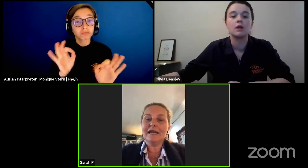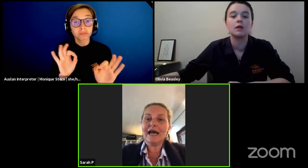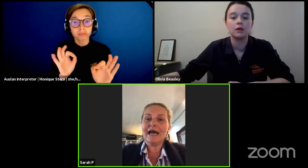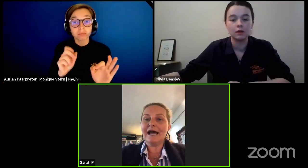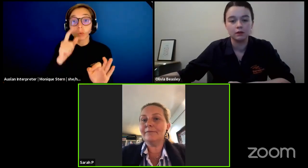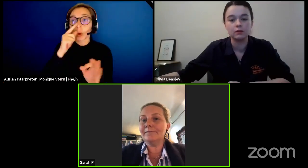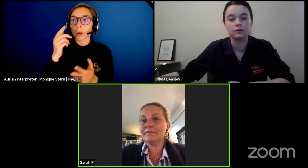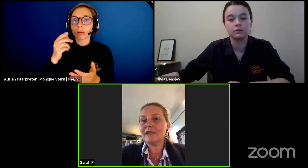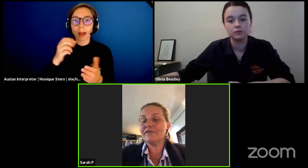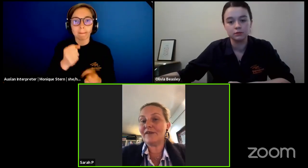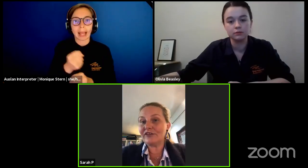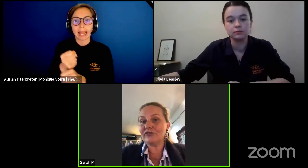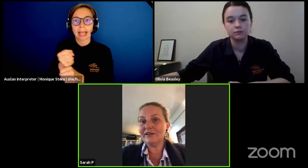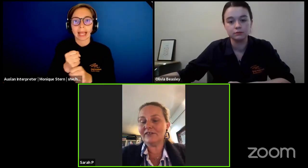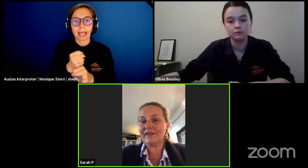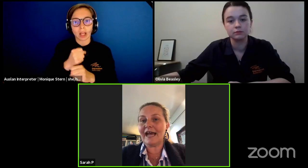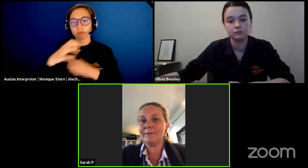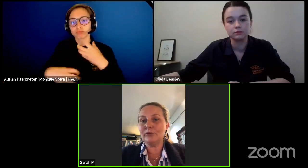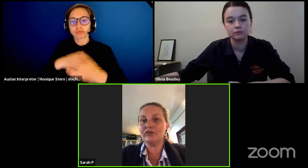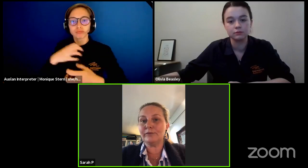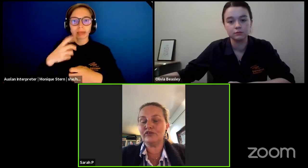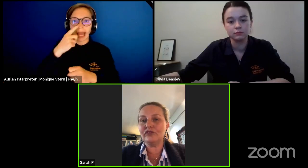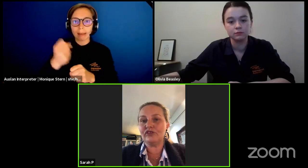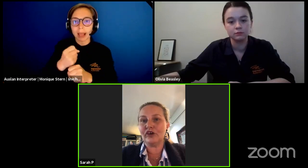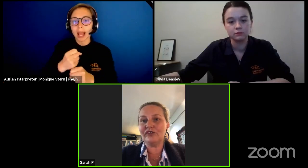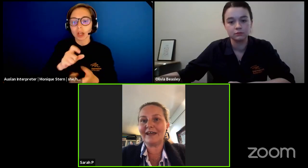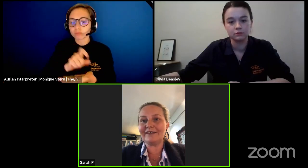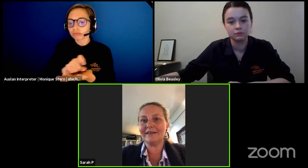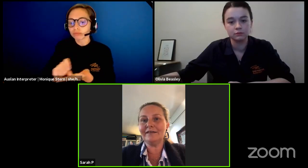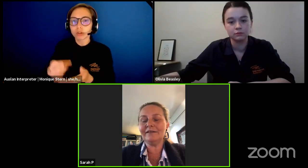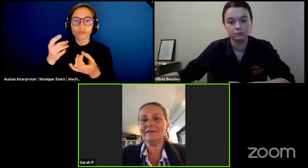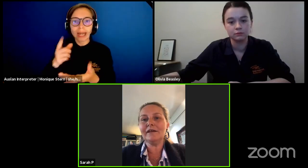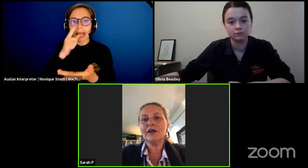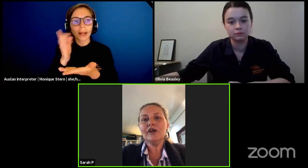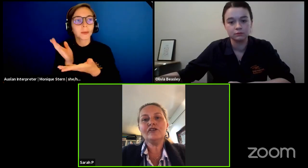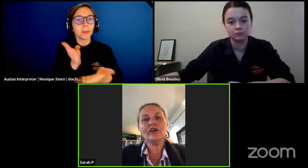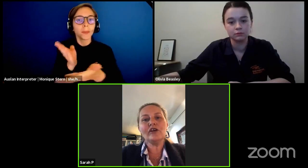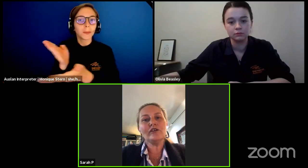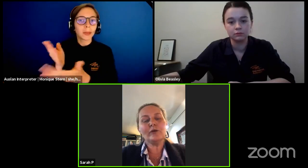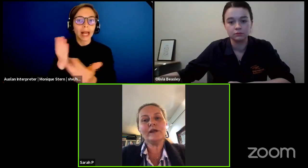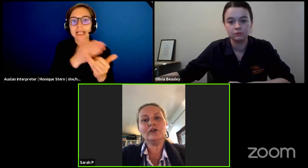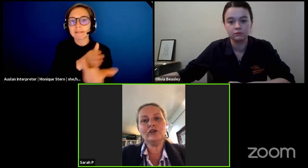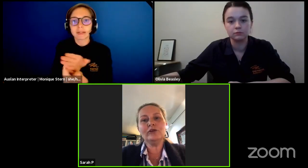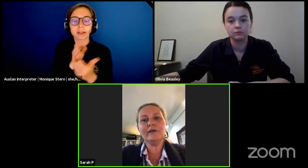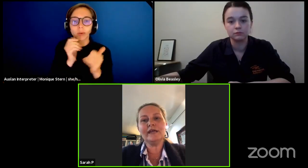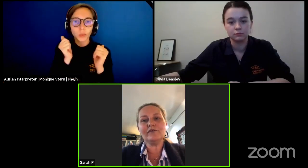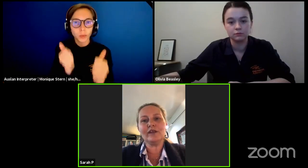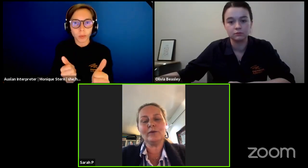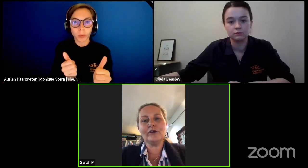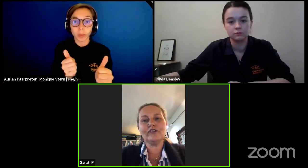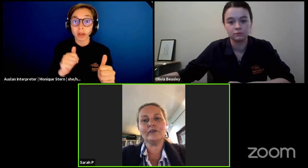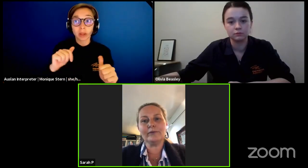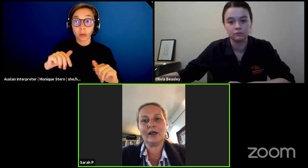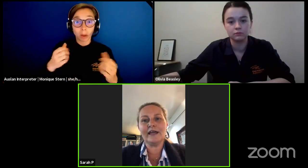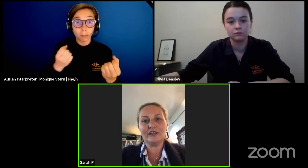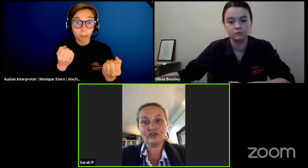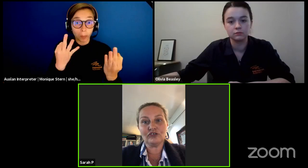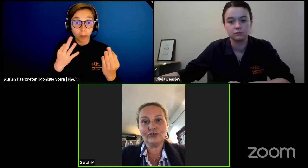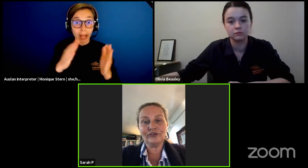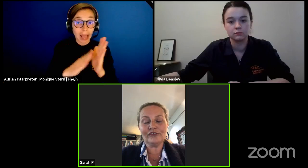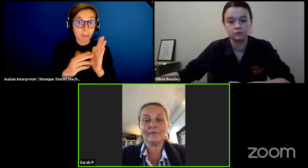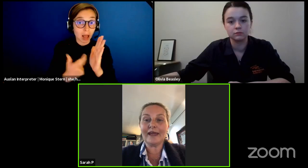mRNA factories that are able to produce those vaccines, so that we knew if there were